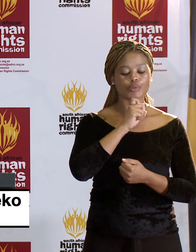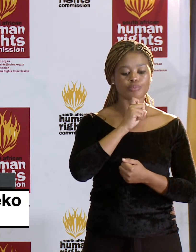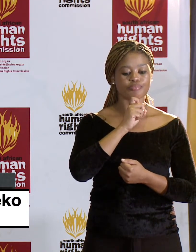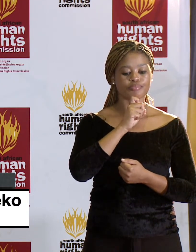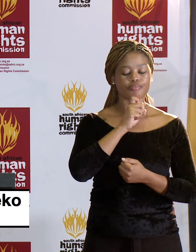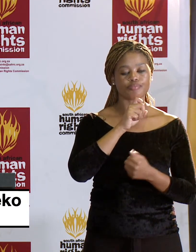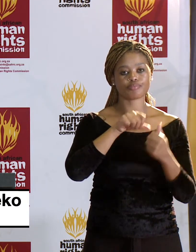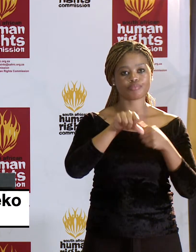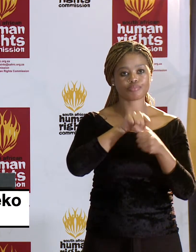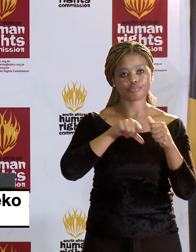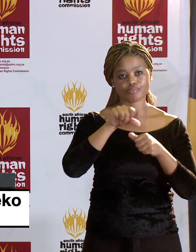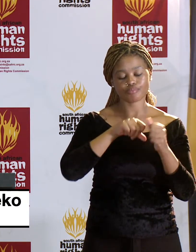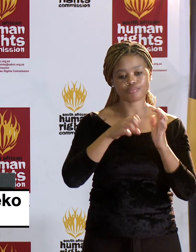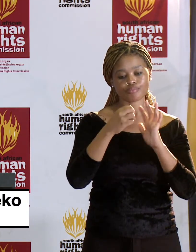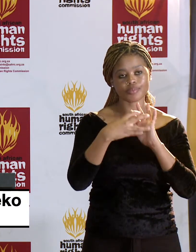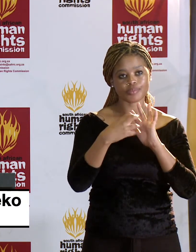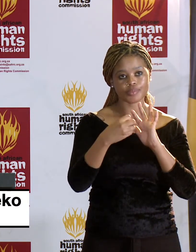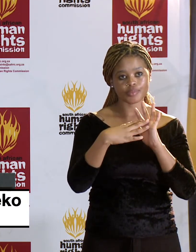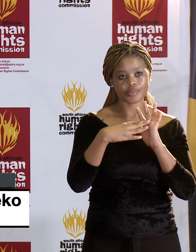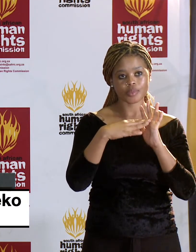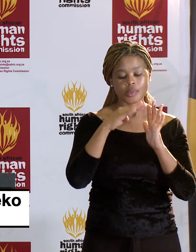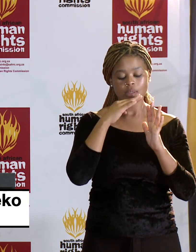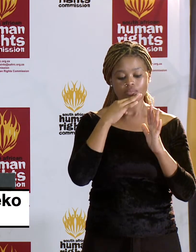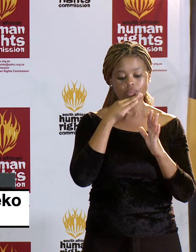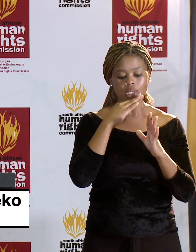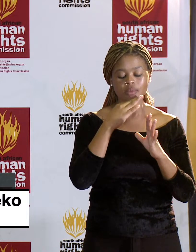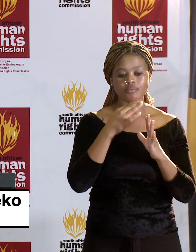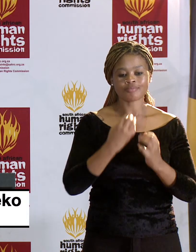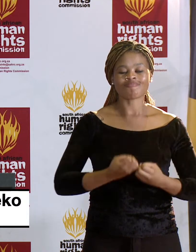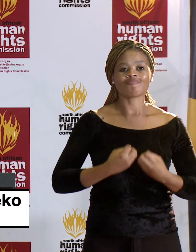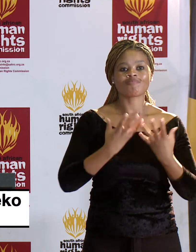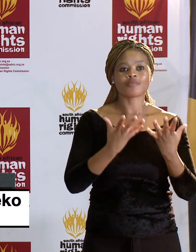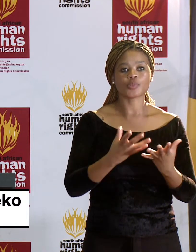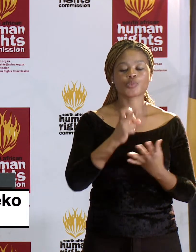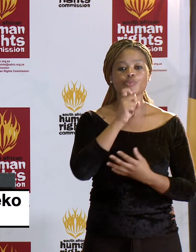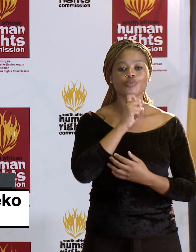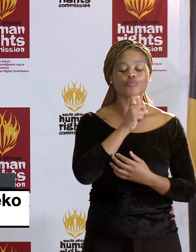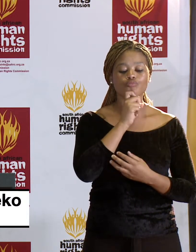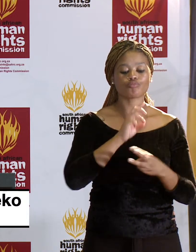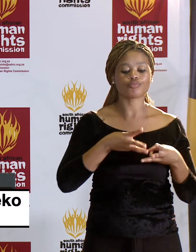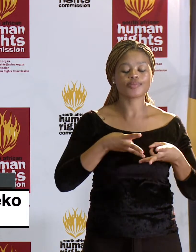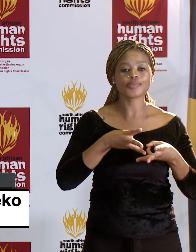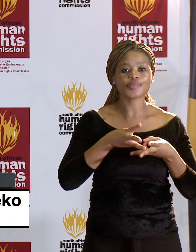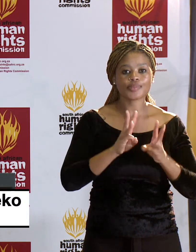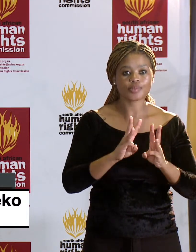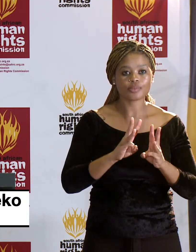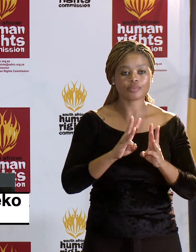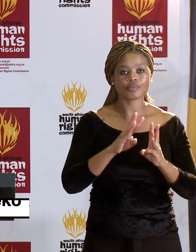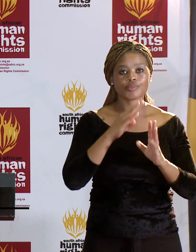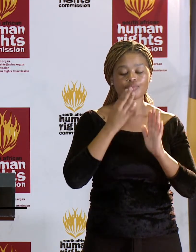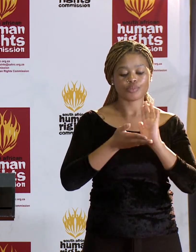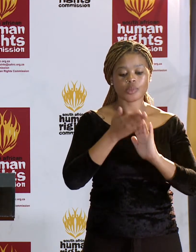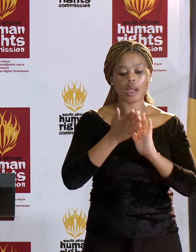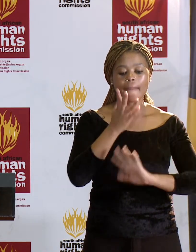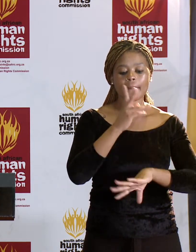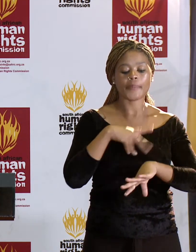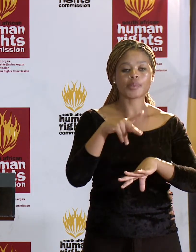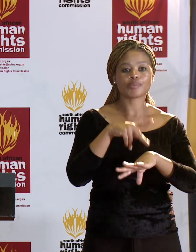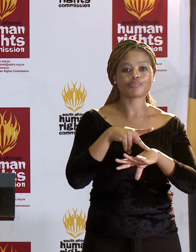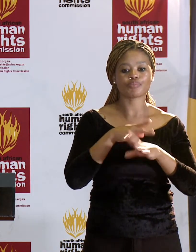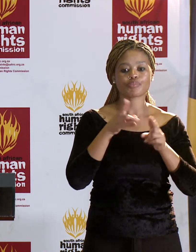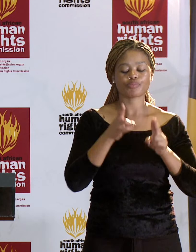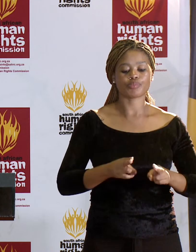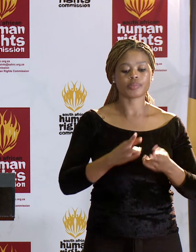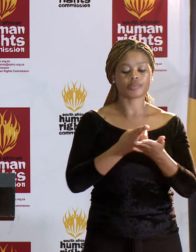media. Sizinikele, commit ourselves to use it in a way that promotes the principles